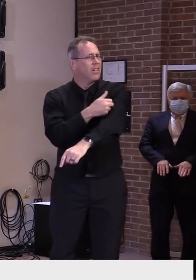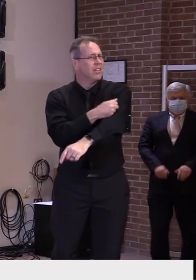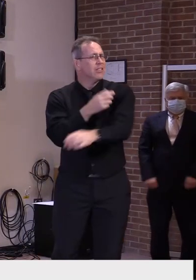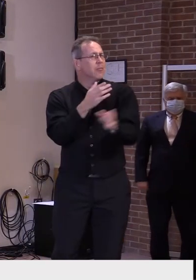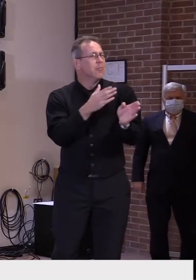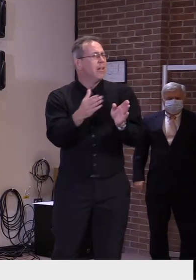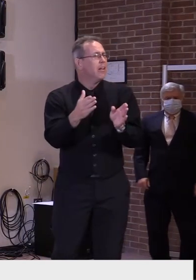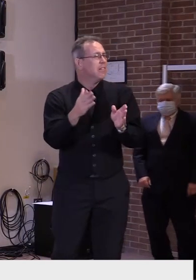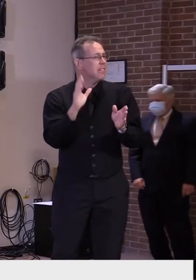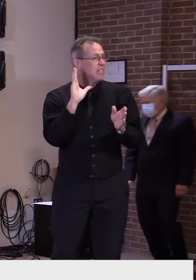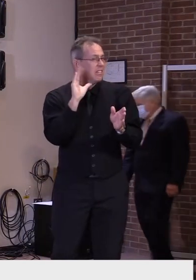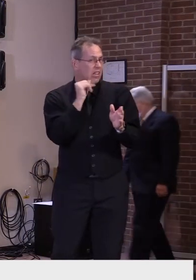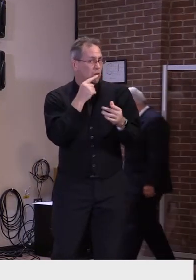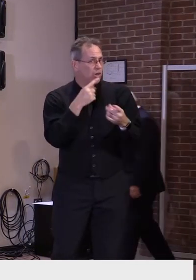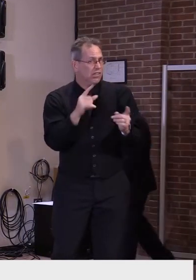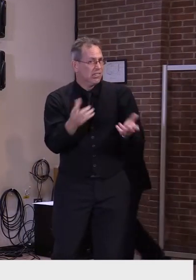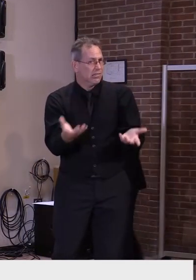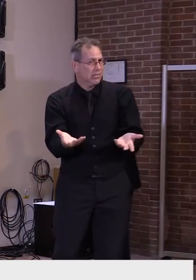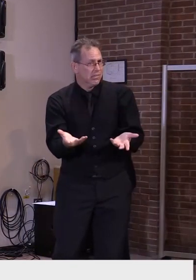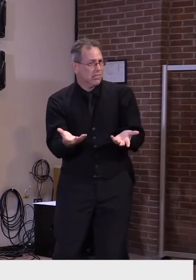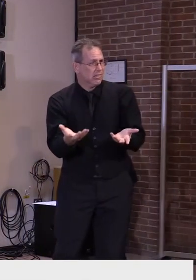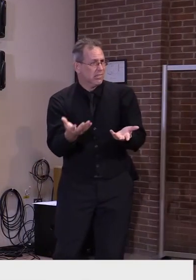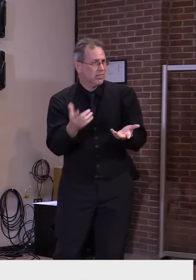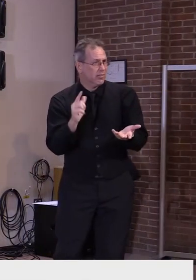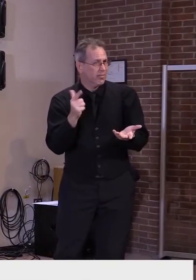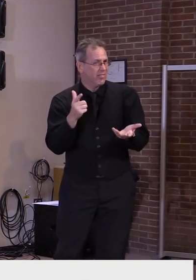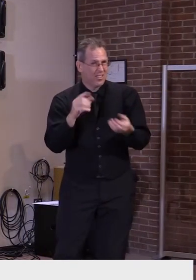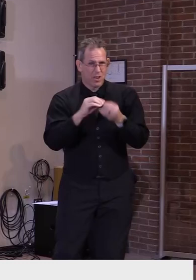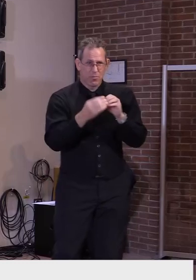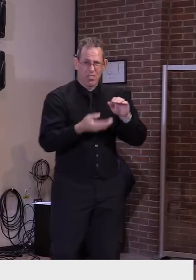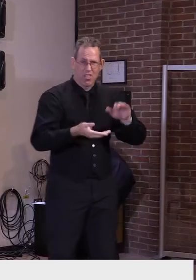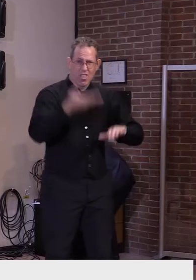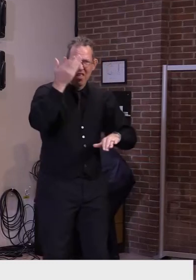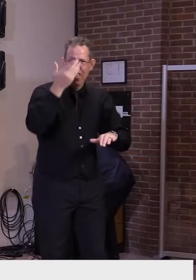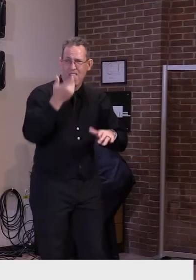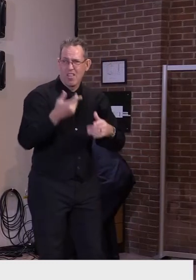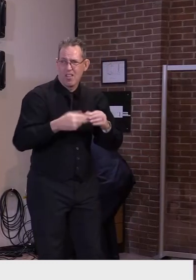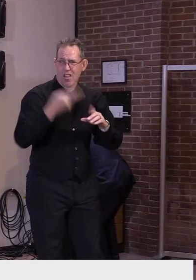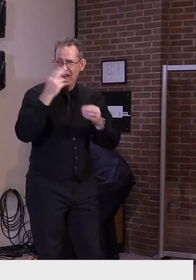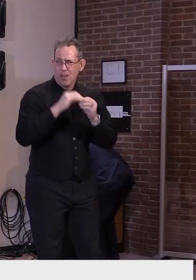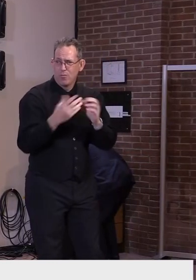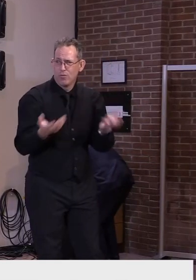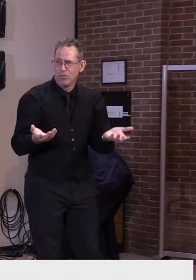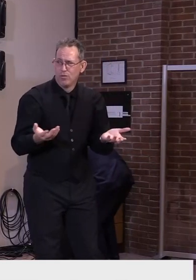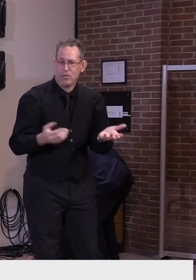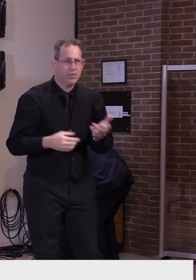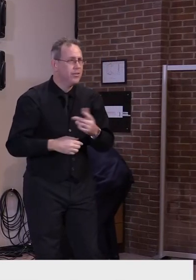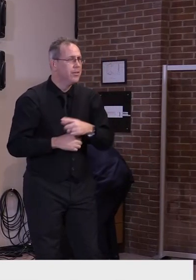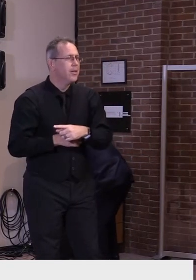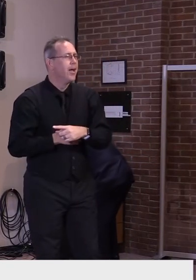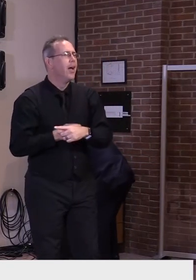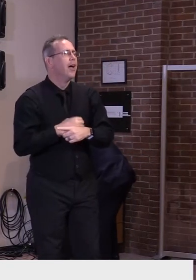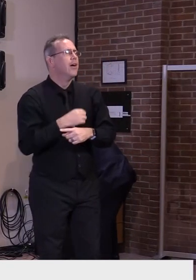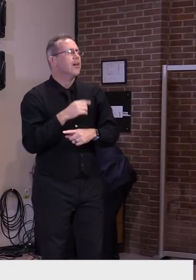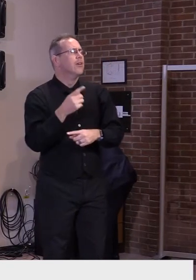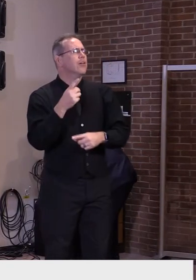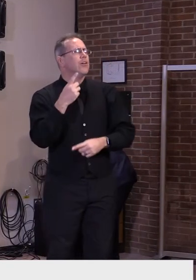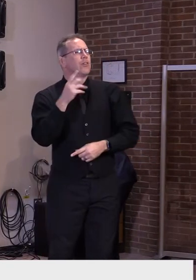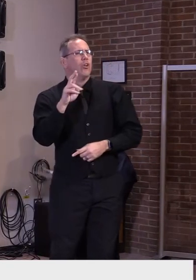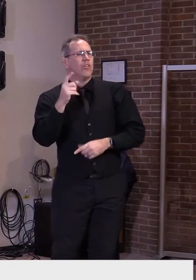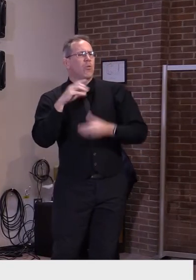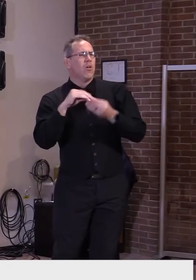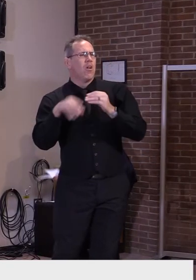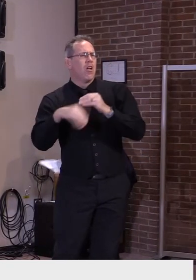if you look at the data, Mike, and Dr. Levine can answer further, but as we've said, if you look at the